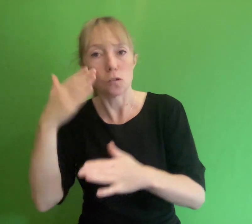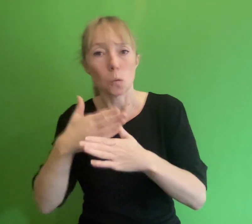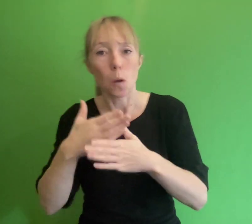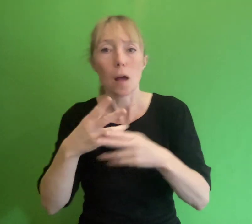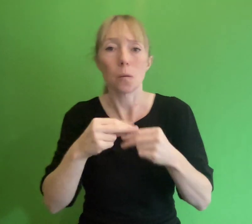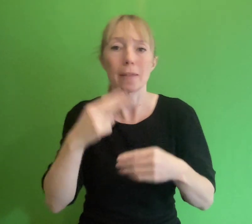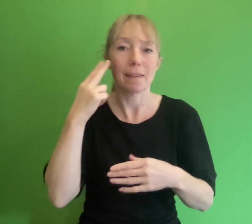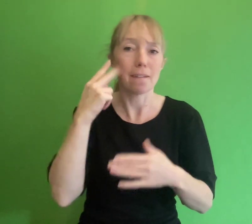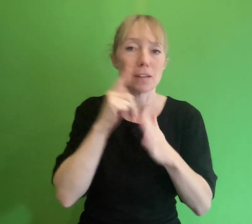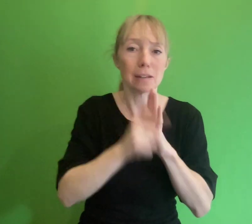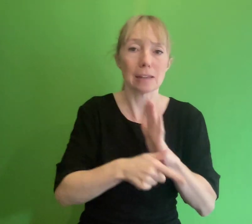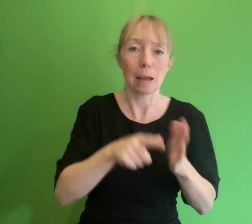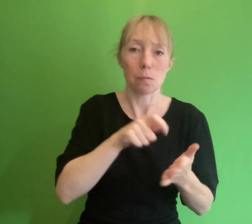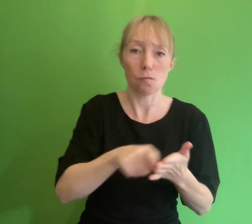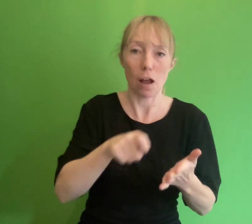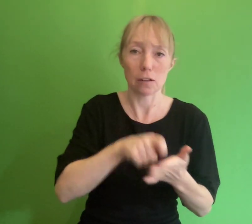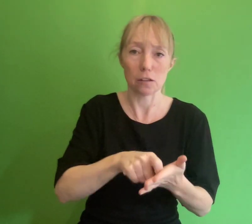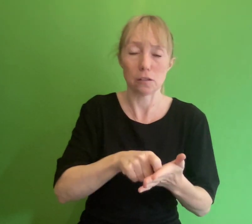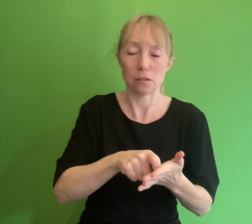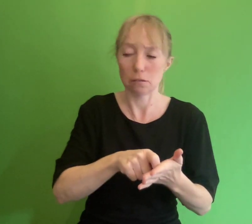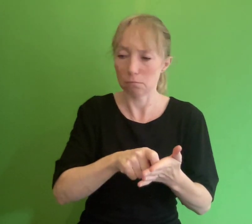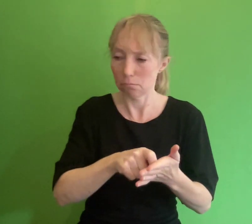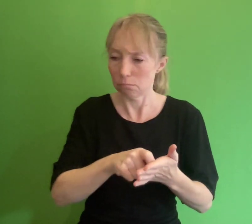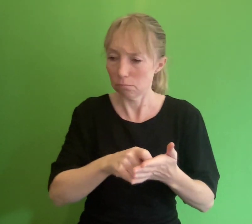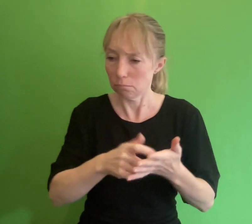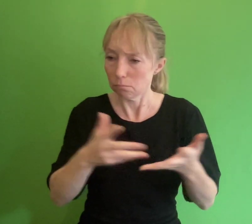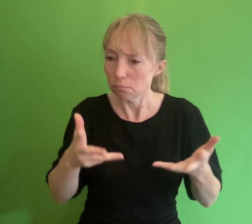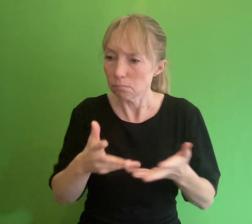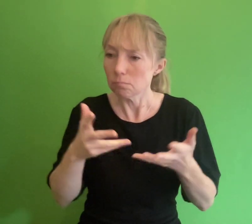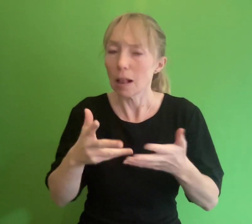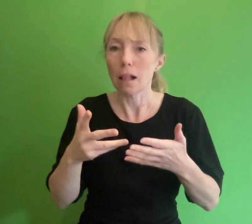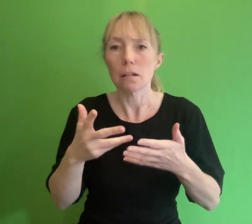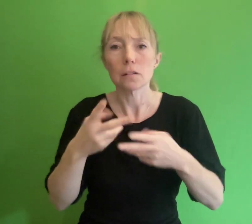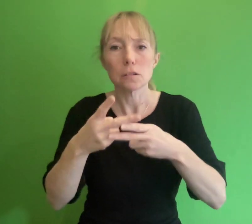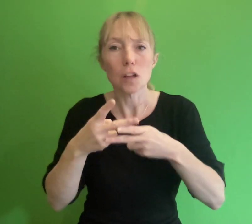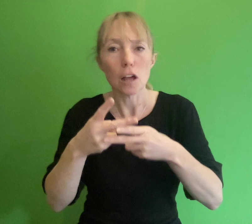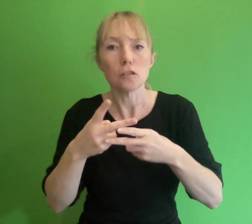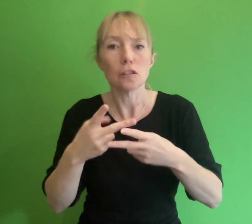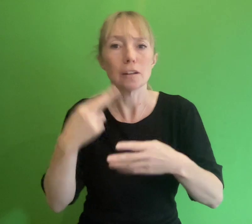writers, build and nurture deaf and disabled writers in a long-term manner.